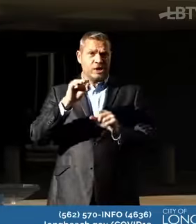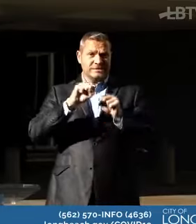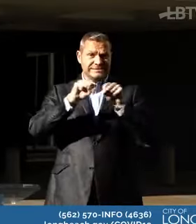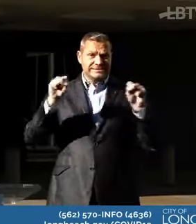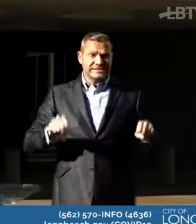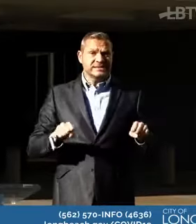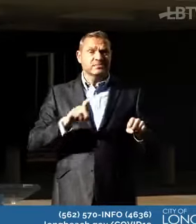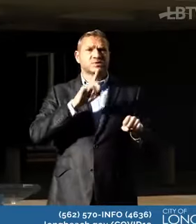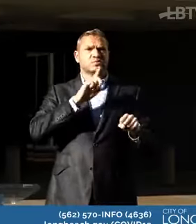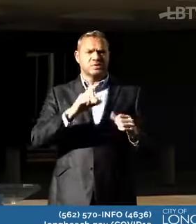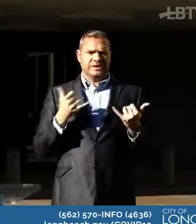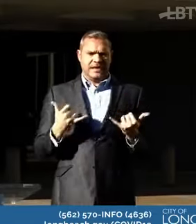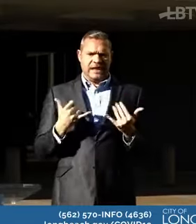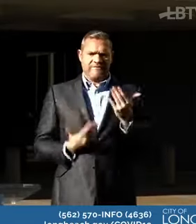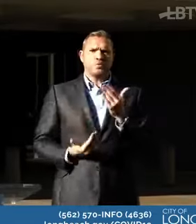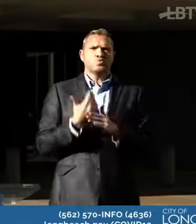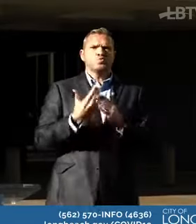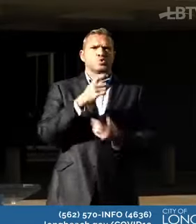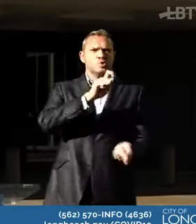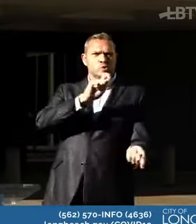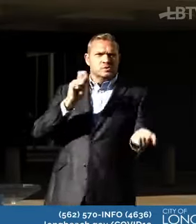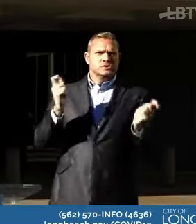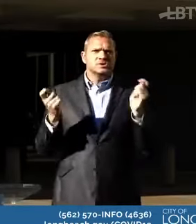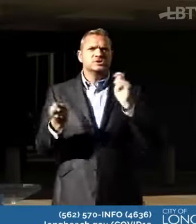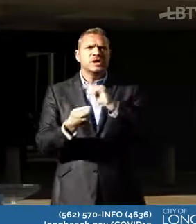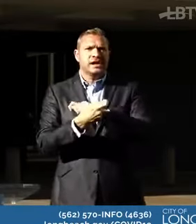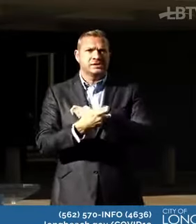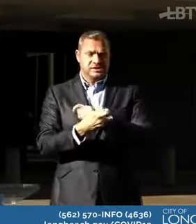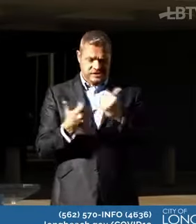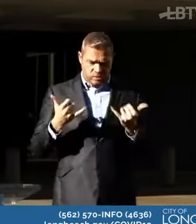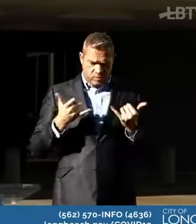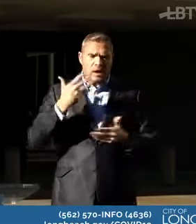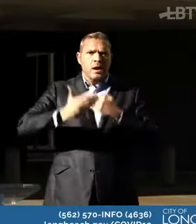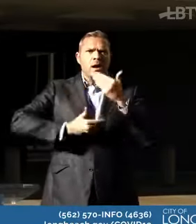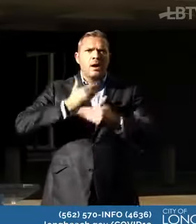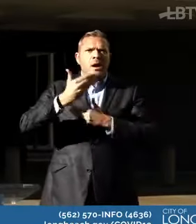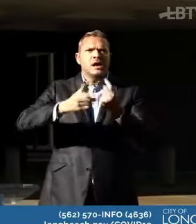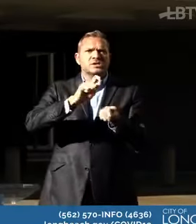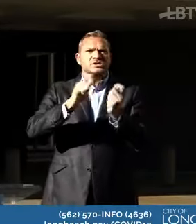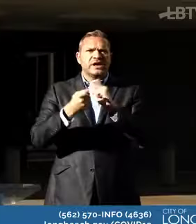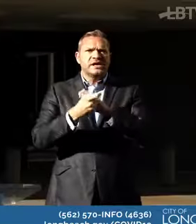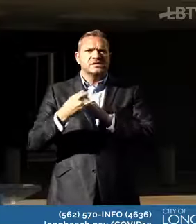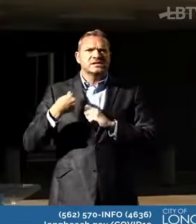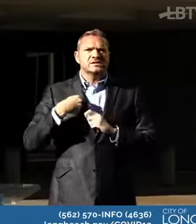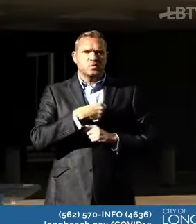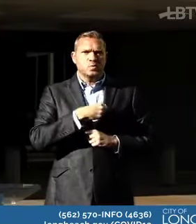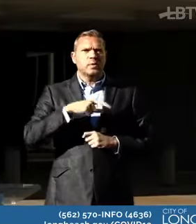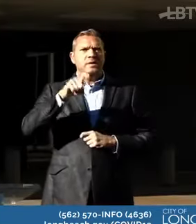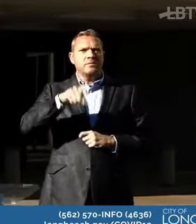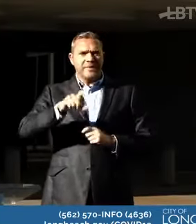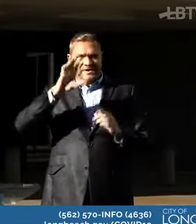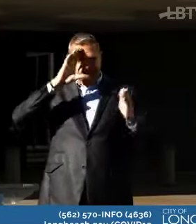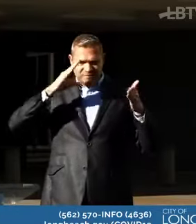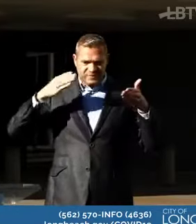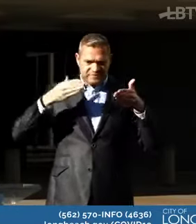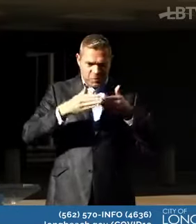while we work through these changes, we cannot lose focus or forget why we choose this sacred